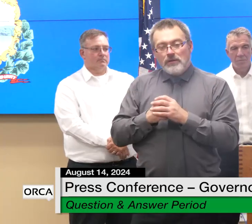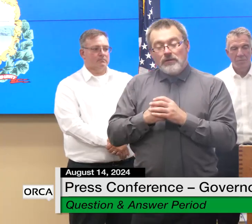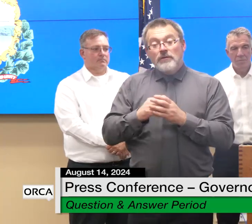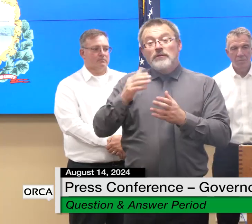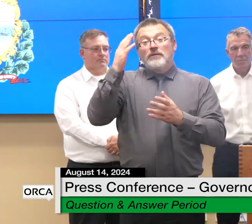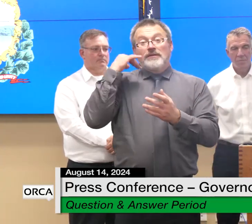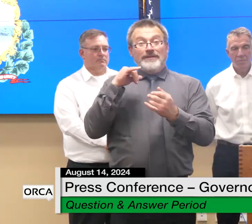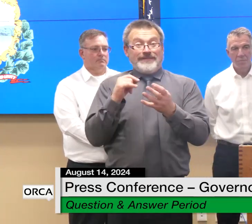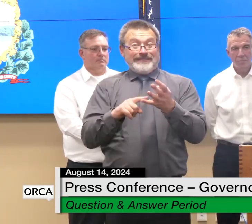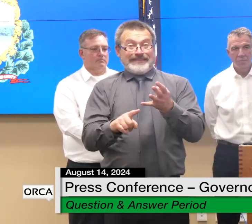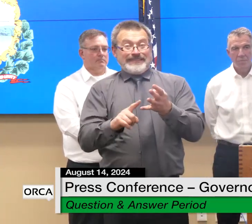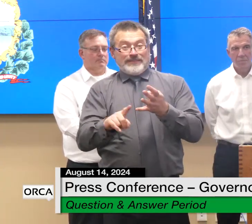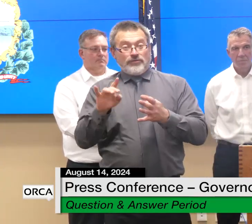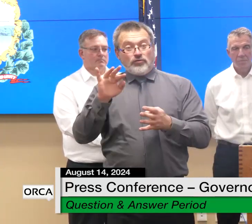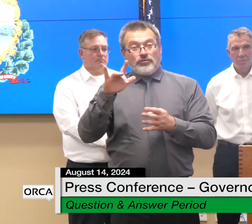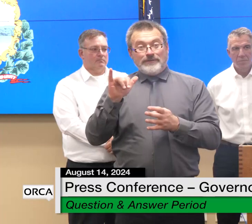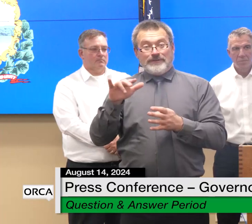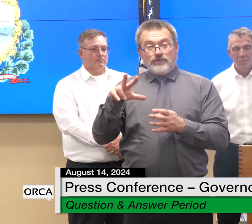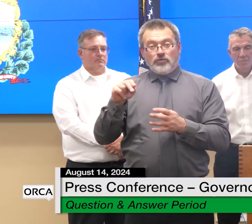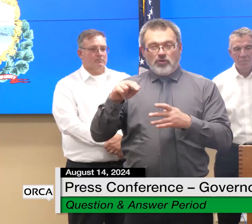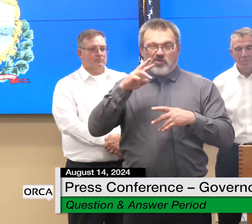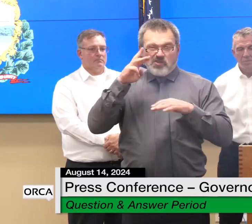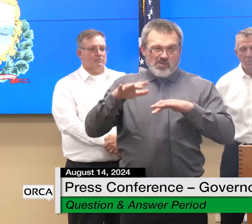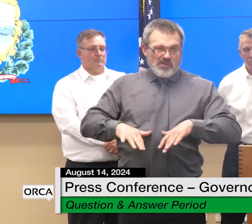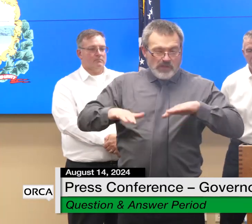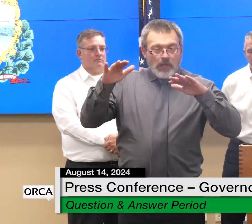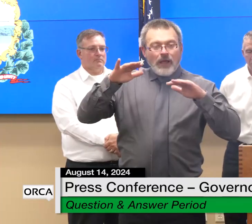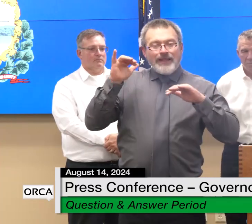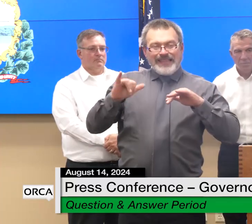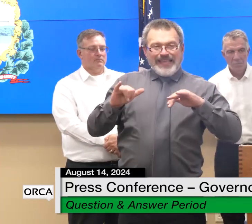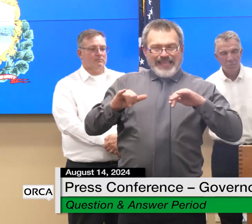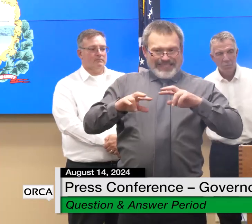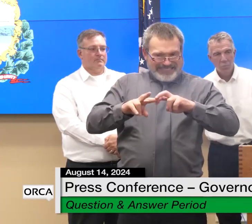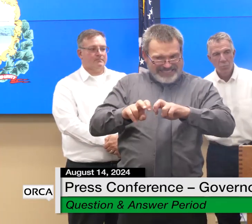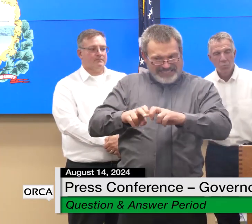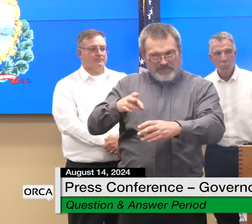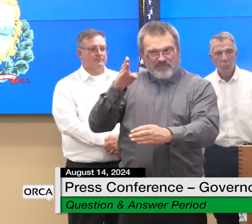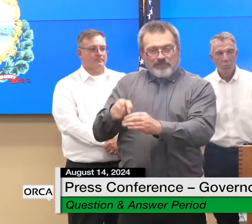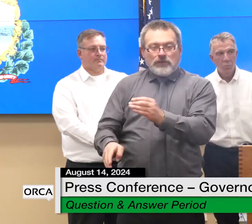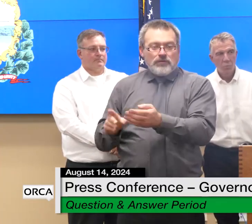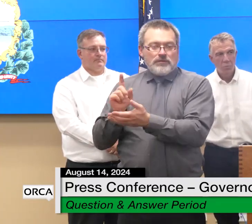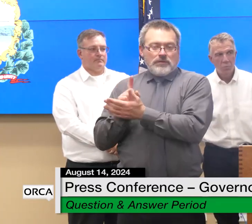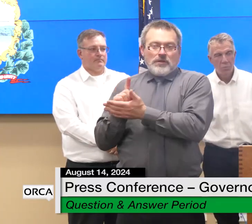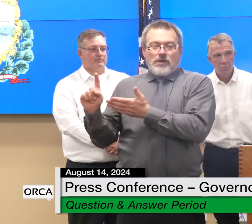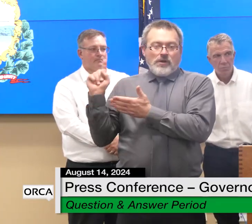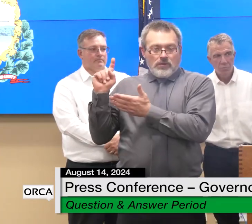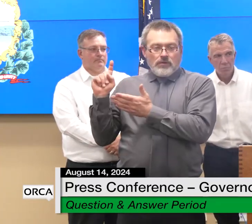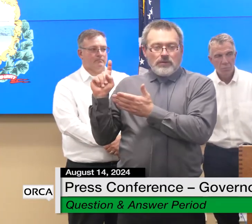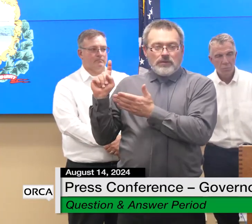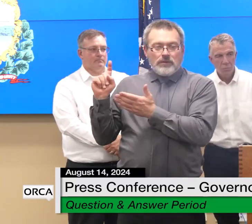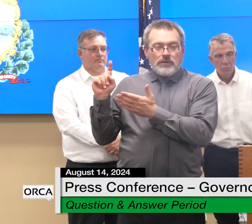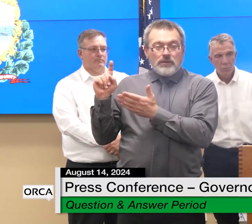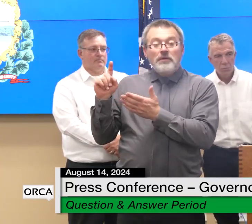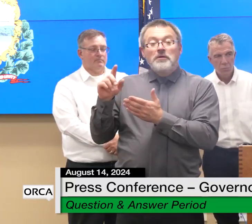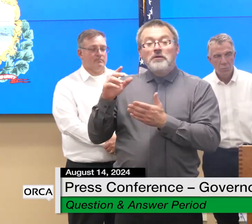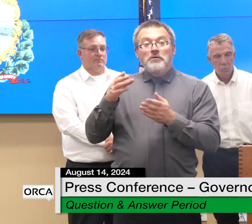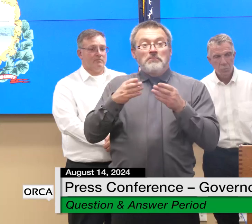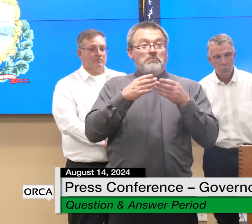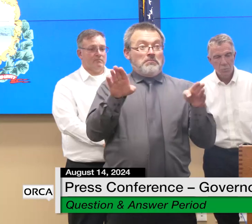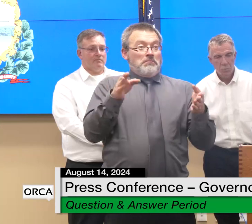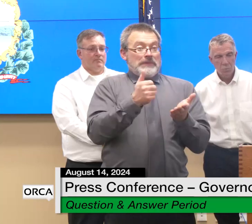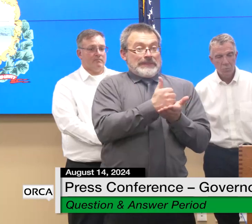damage assessment work on the individual side was performed last week, and public assistance had already